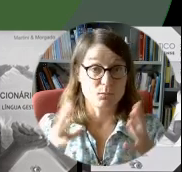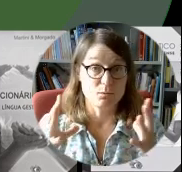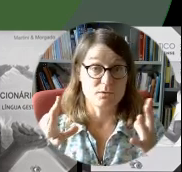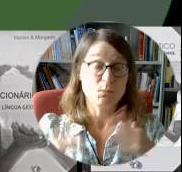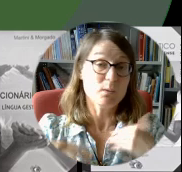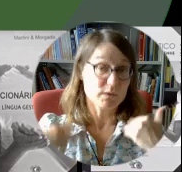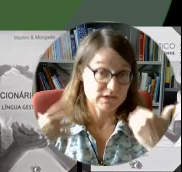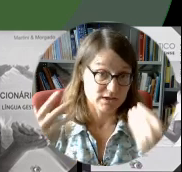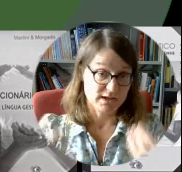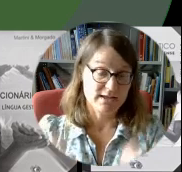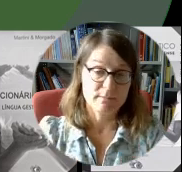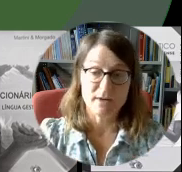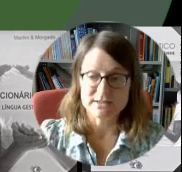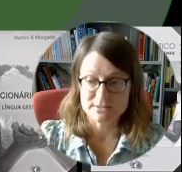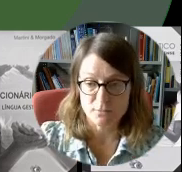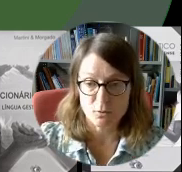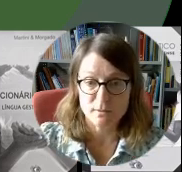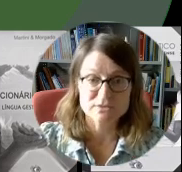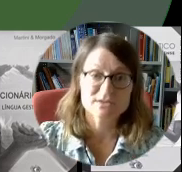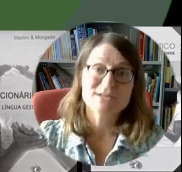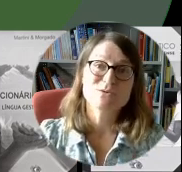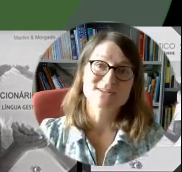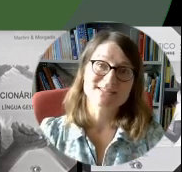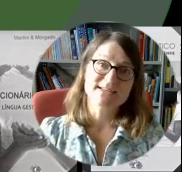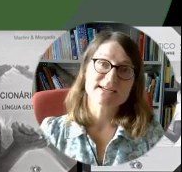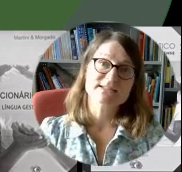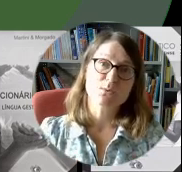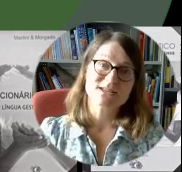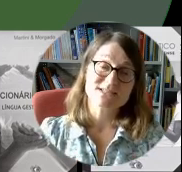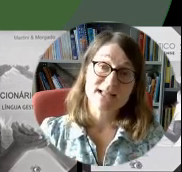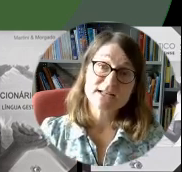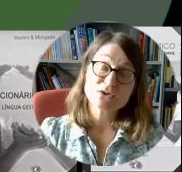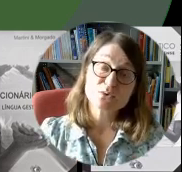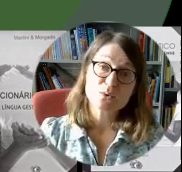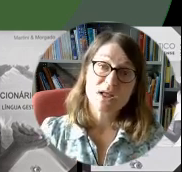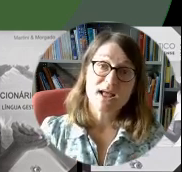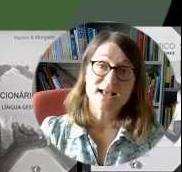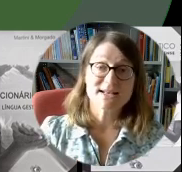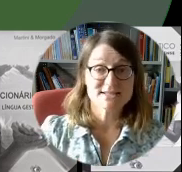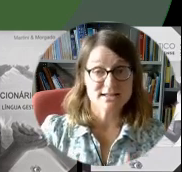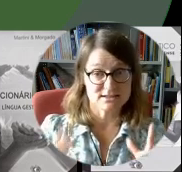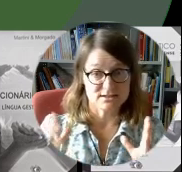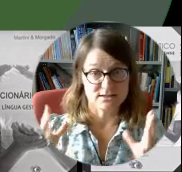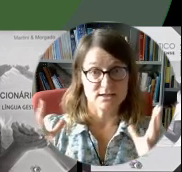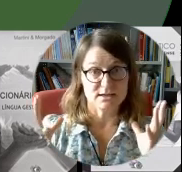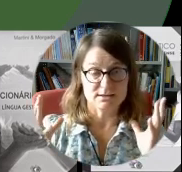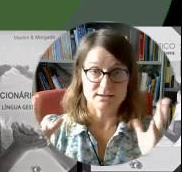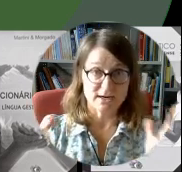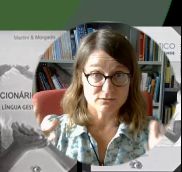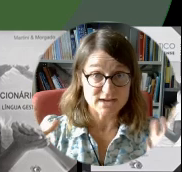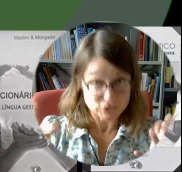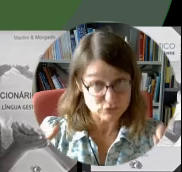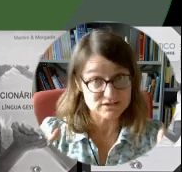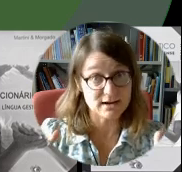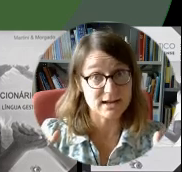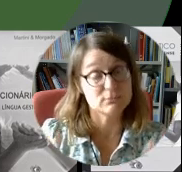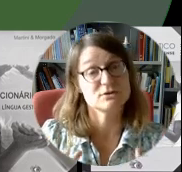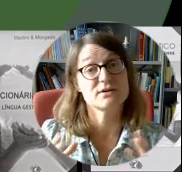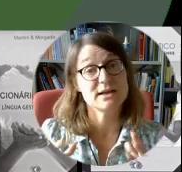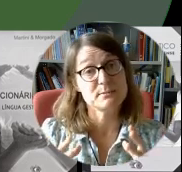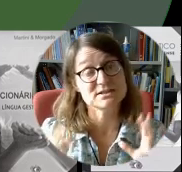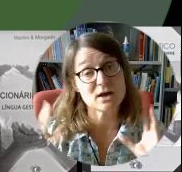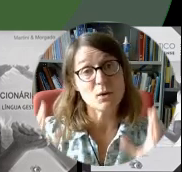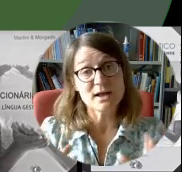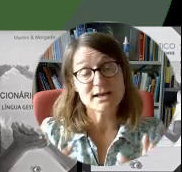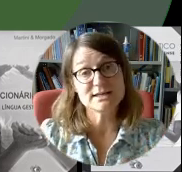did, what in the past almost 20 years, what this led to is that the kind of national sign language